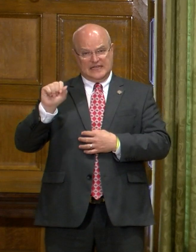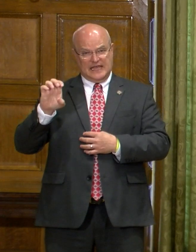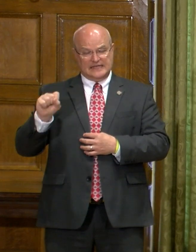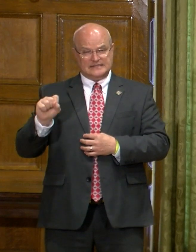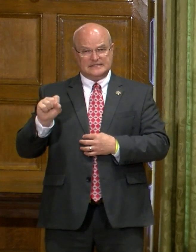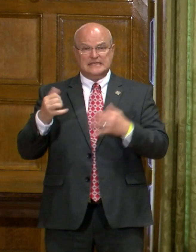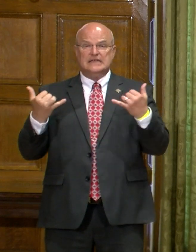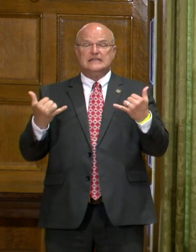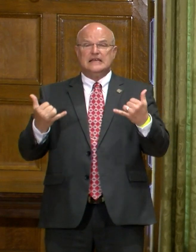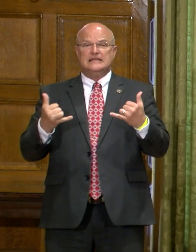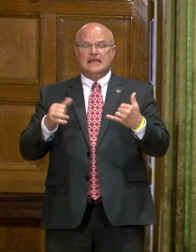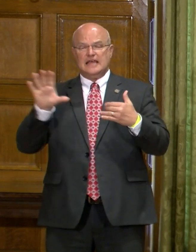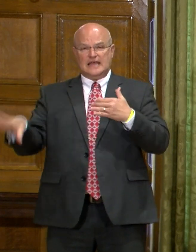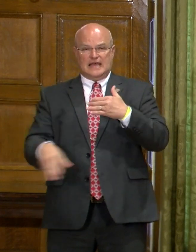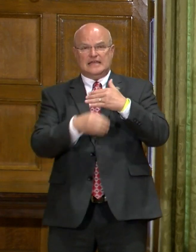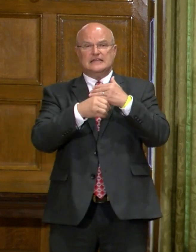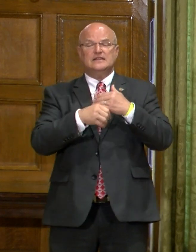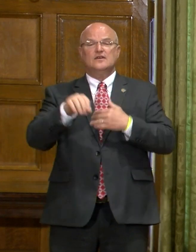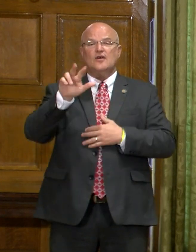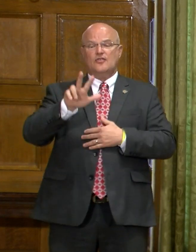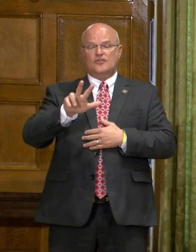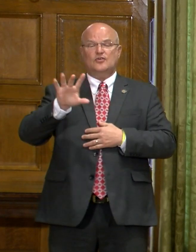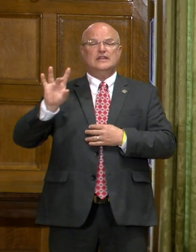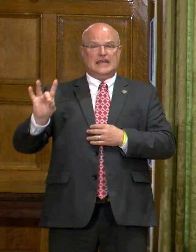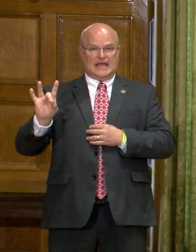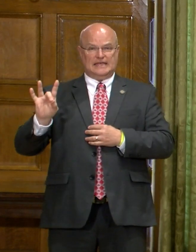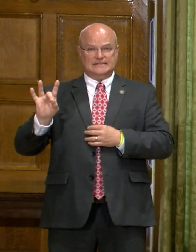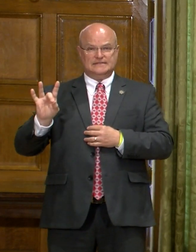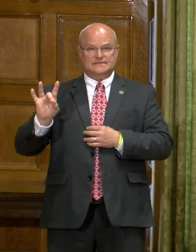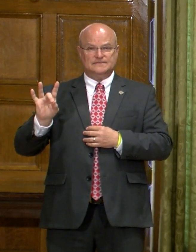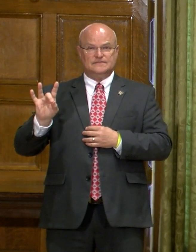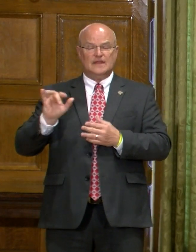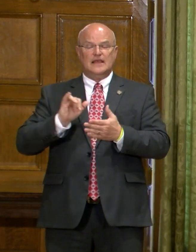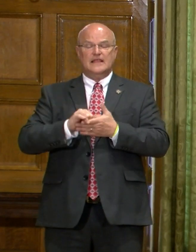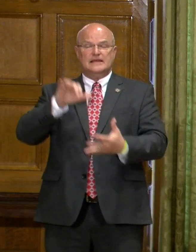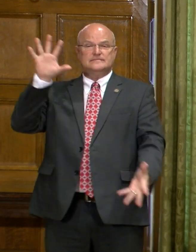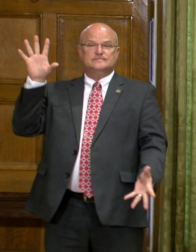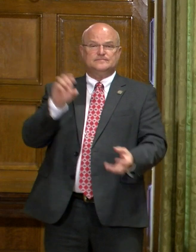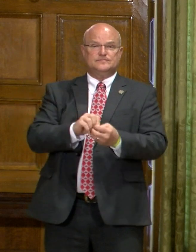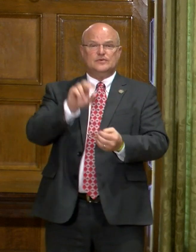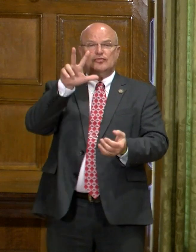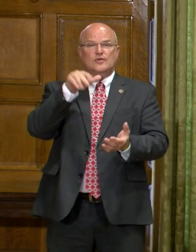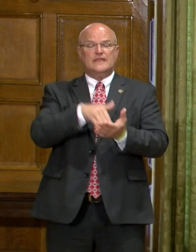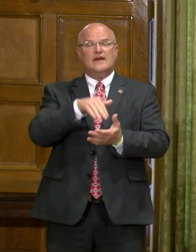cases. Today we have an additional 38 cases. That brings us to